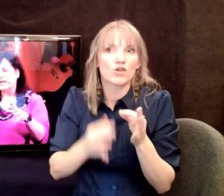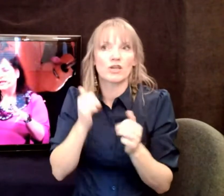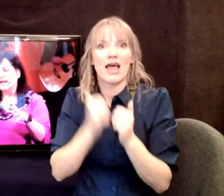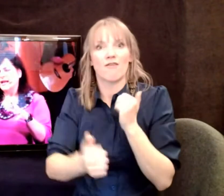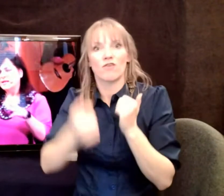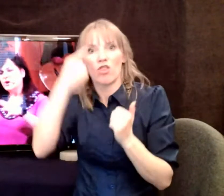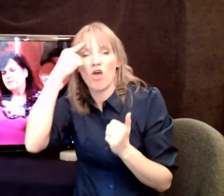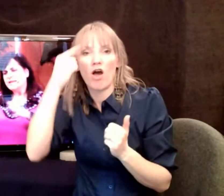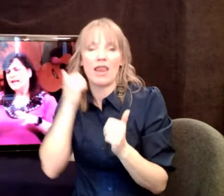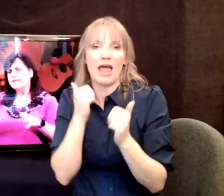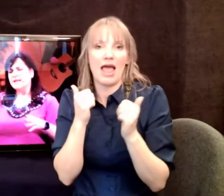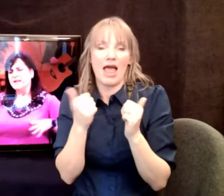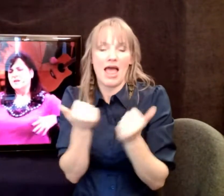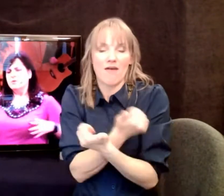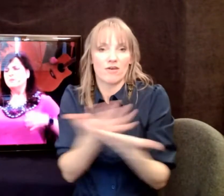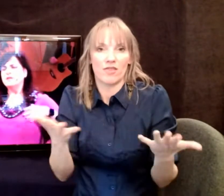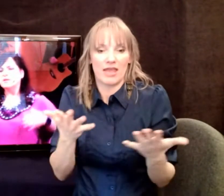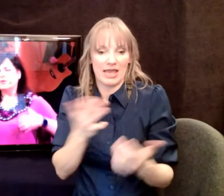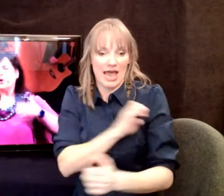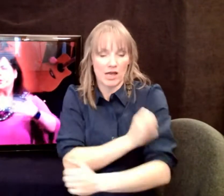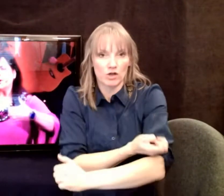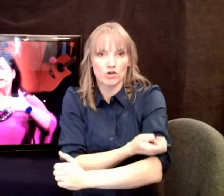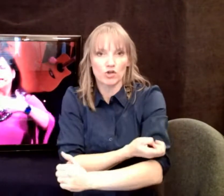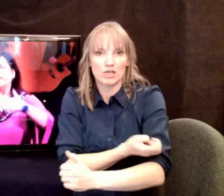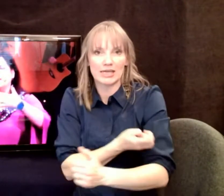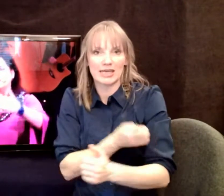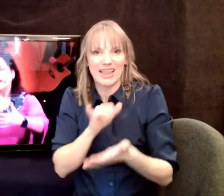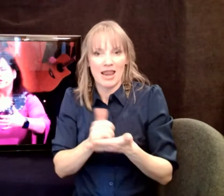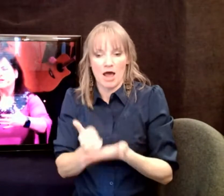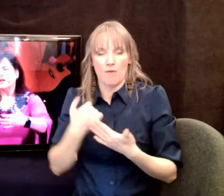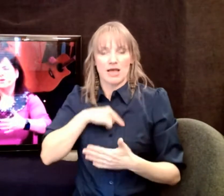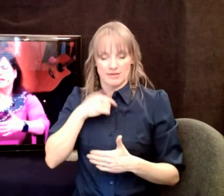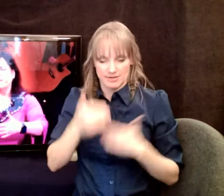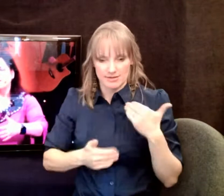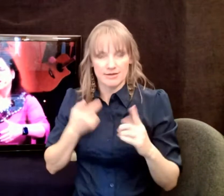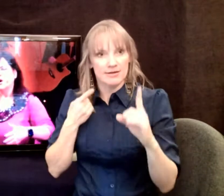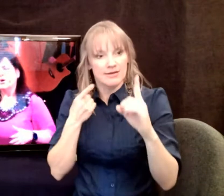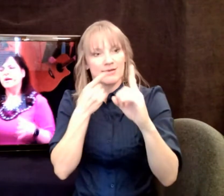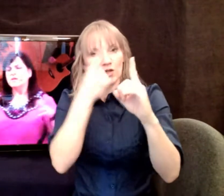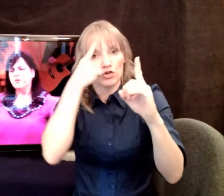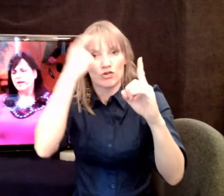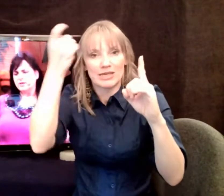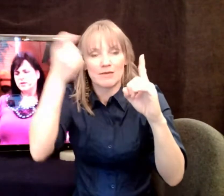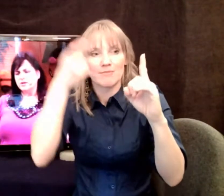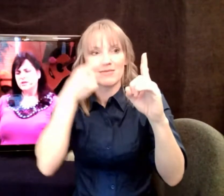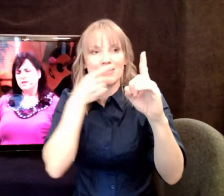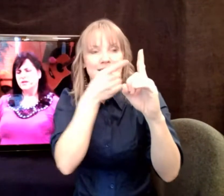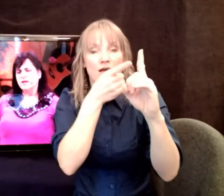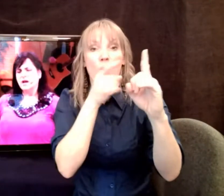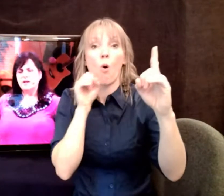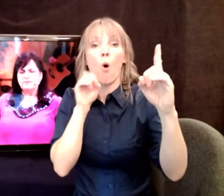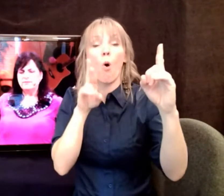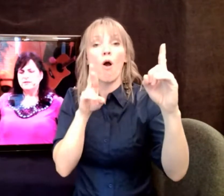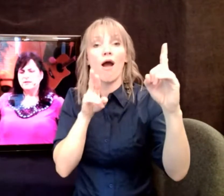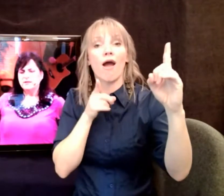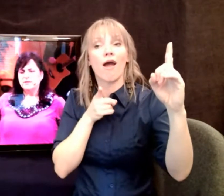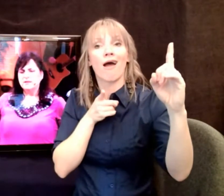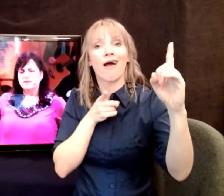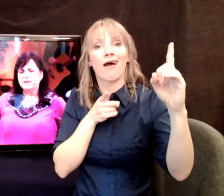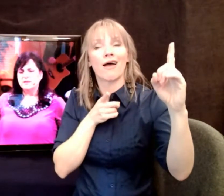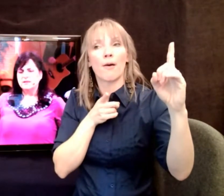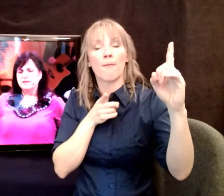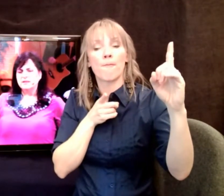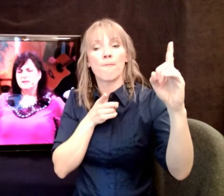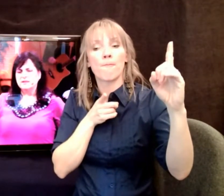energy, as Holmes tells us, moves us forward in the direction of our dreams or in the direction of